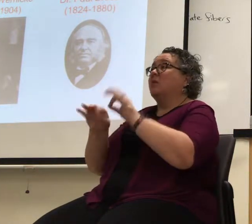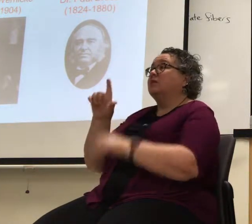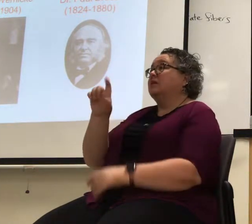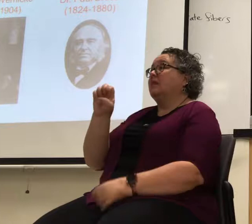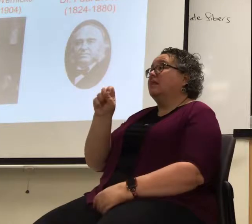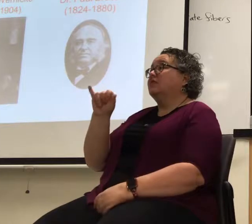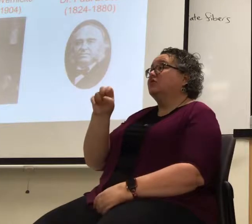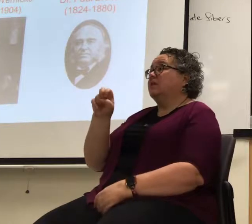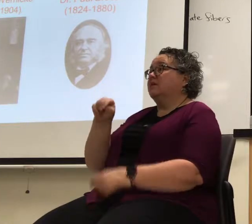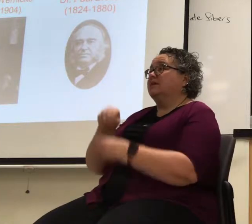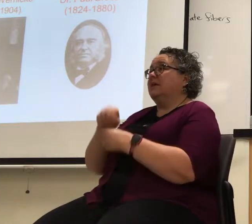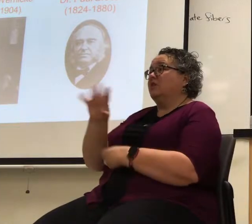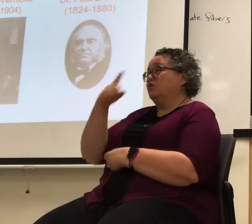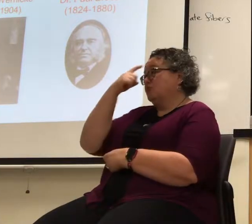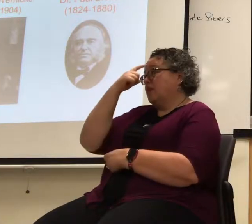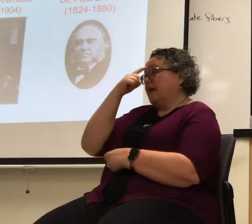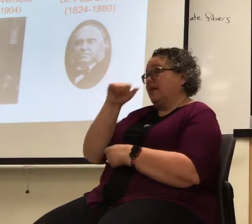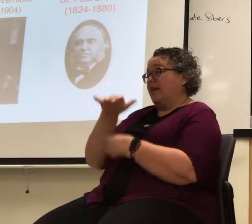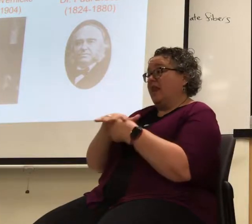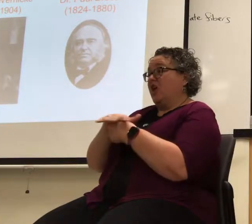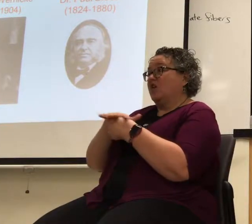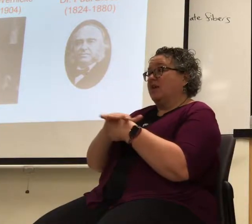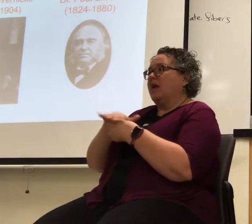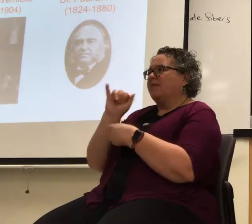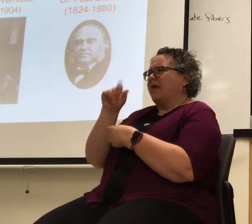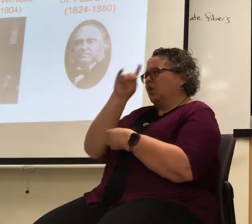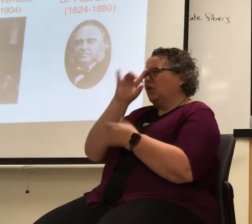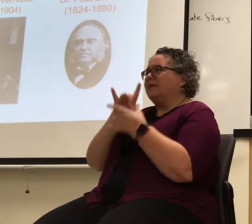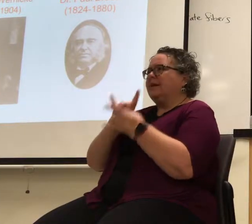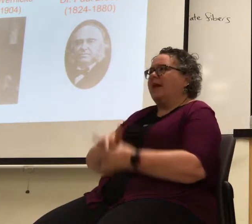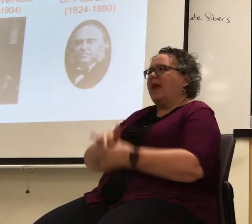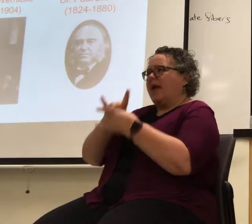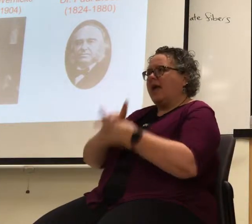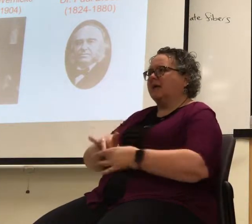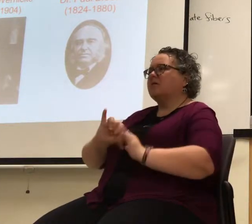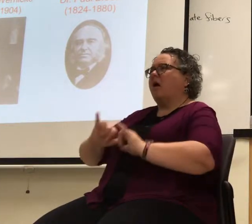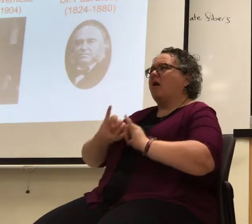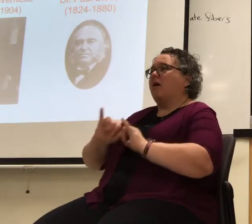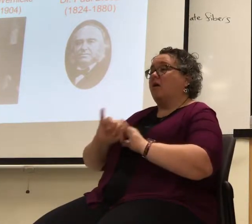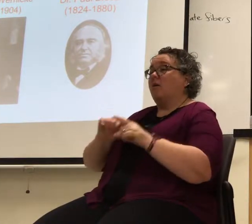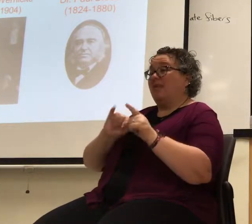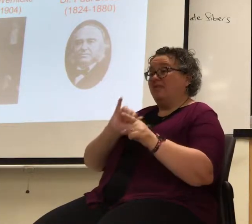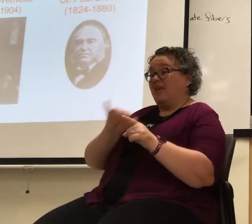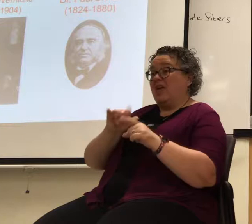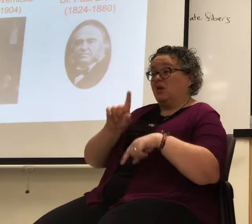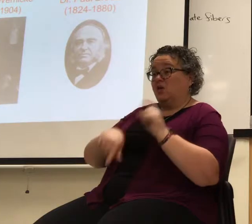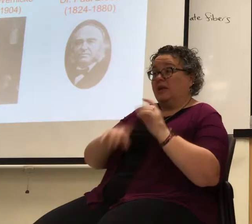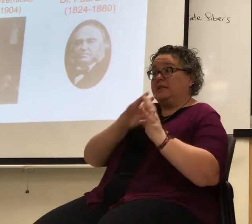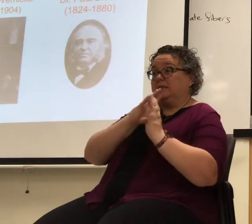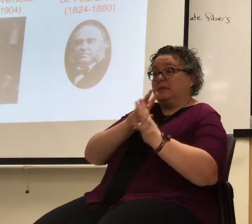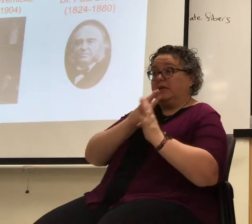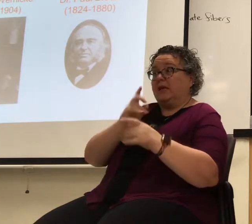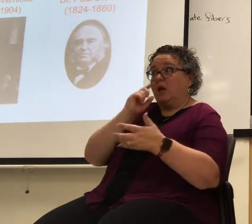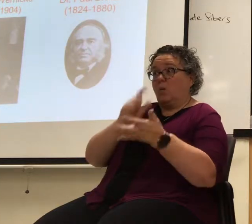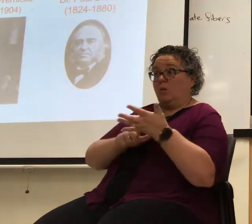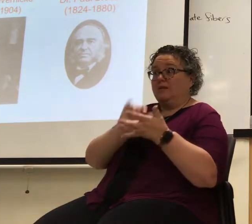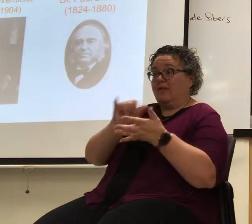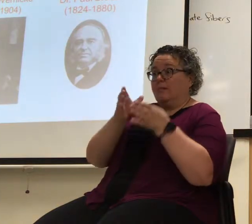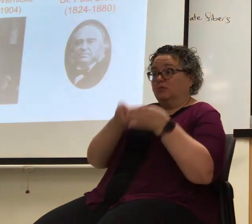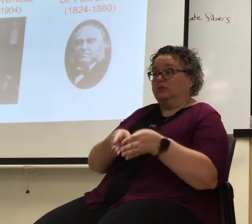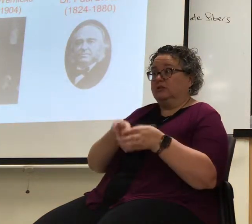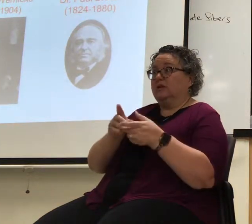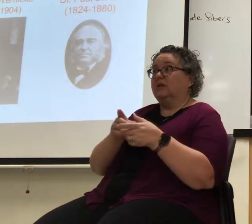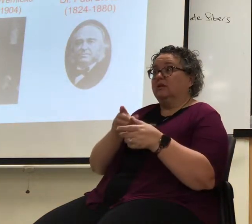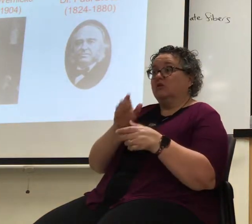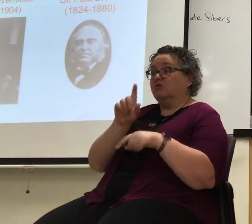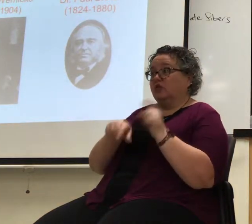in the brain in those areas, and they can make the connection with the language aphasia they observed in their patient,